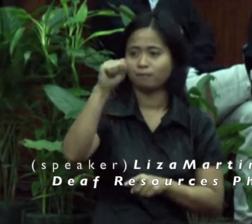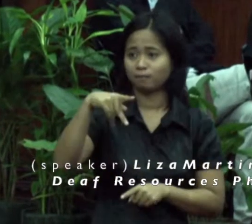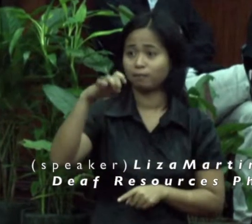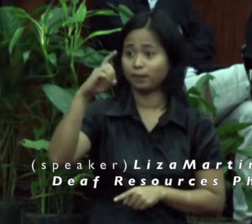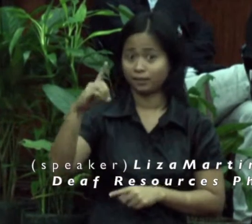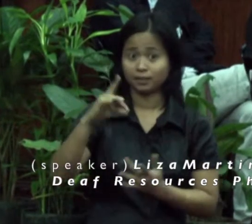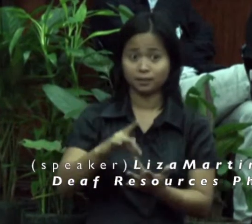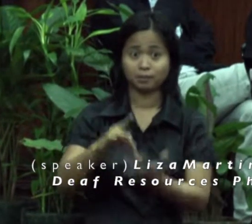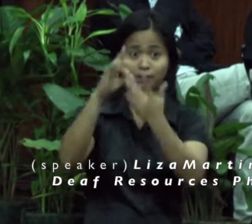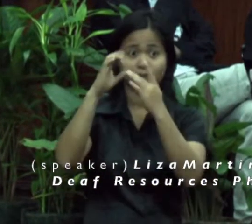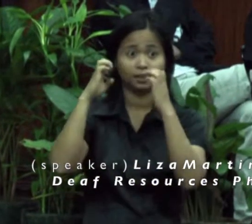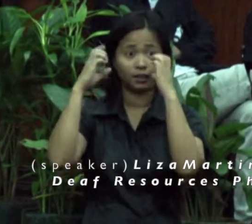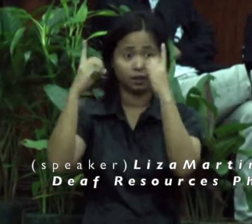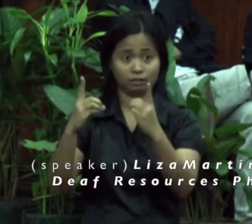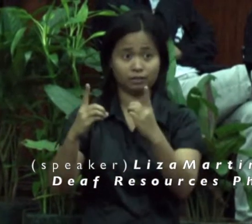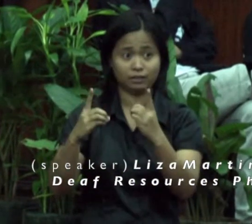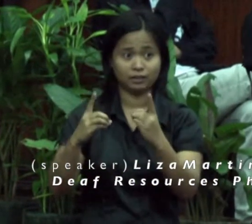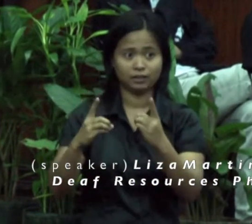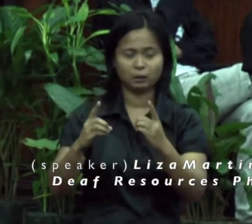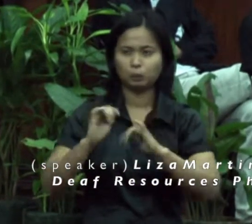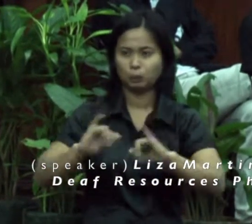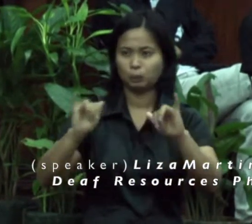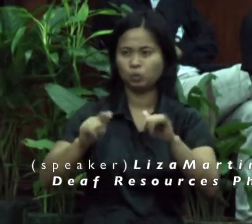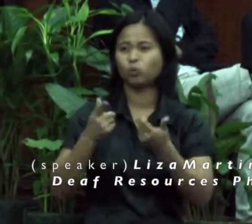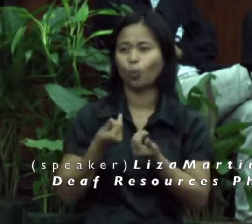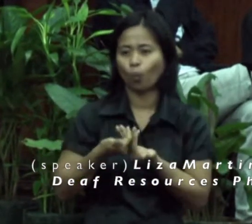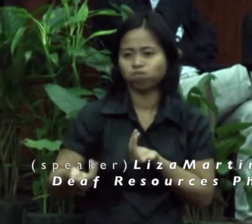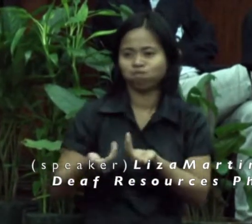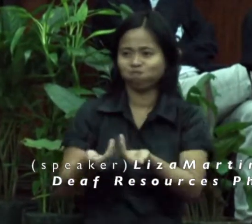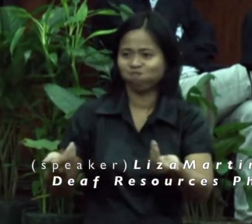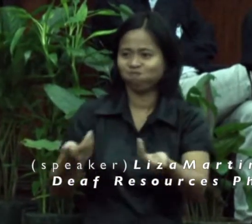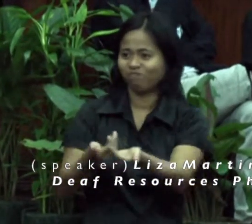special education, which has been essentially segregated